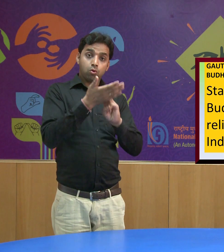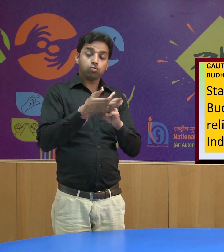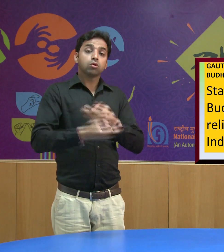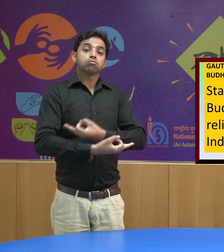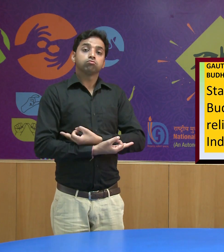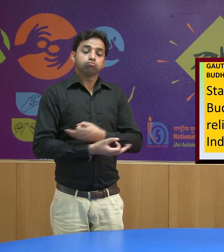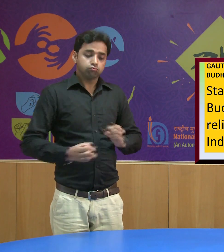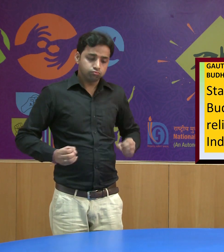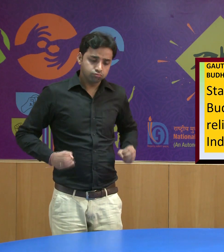in India.